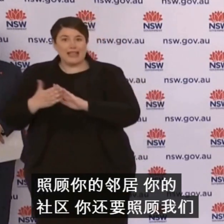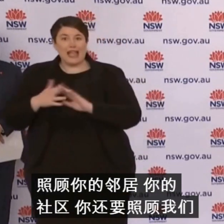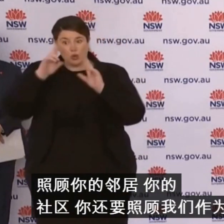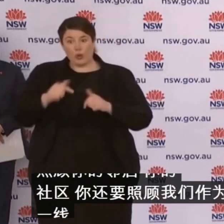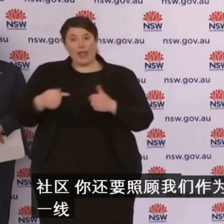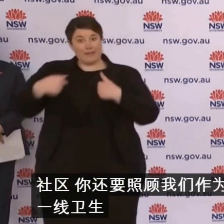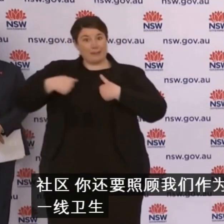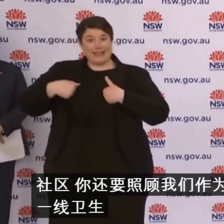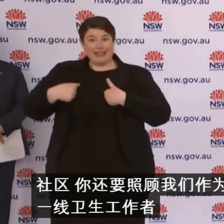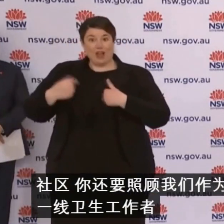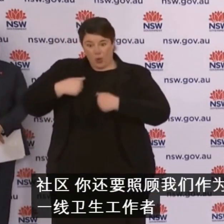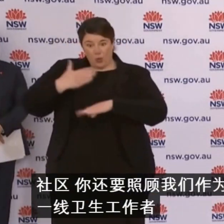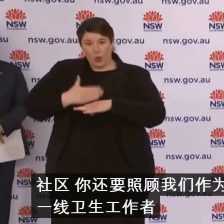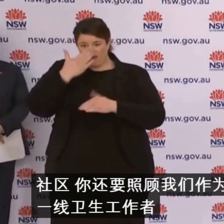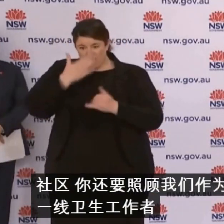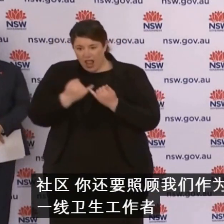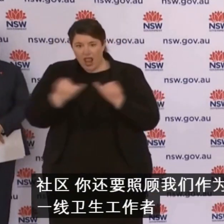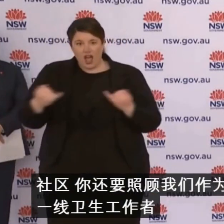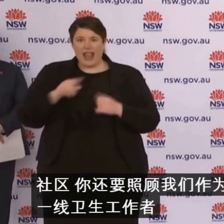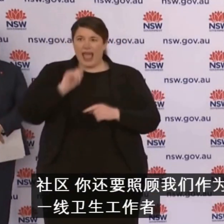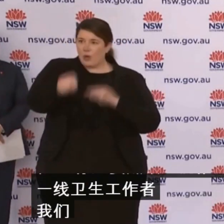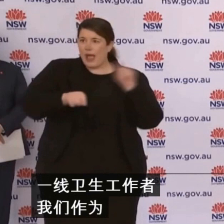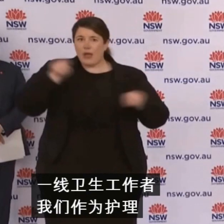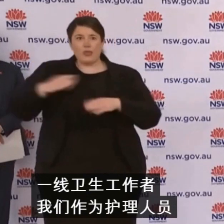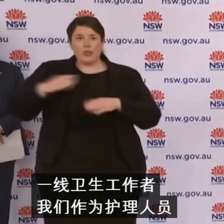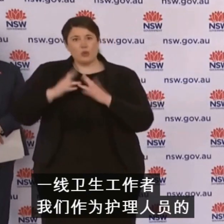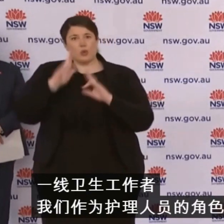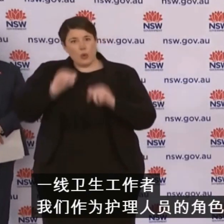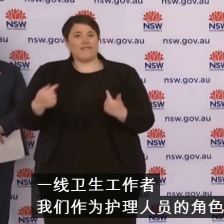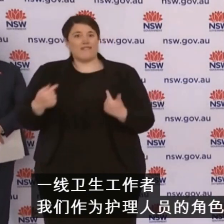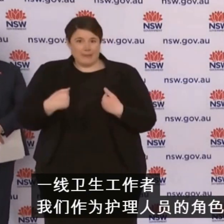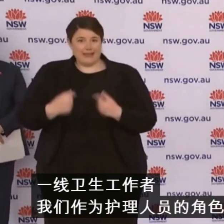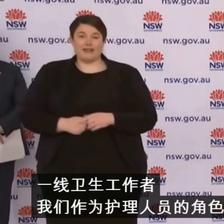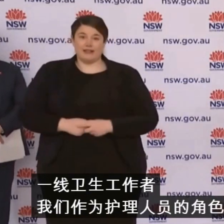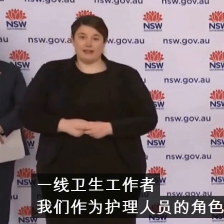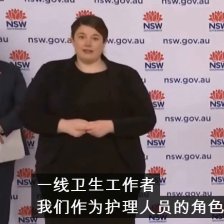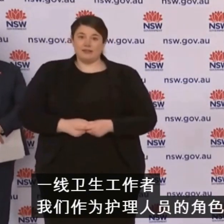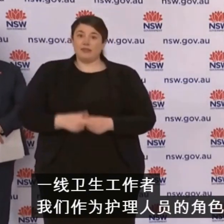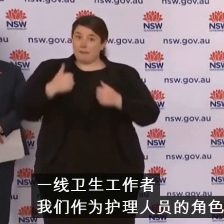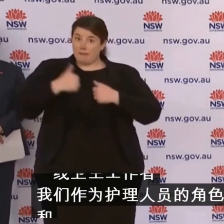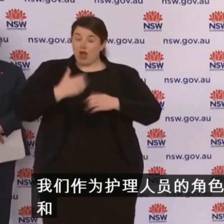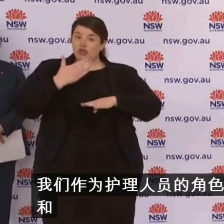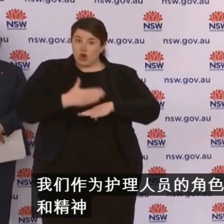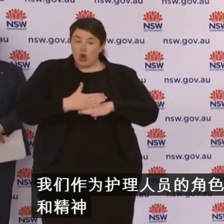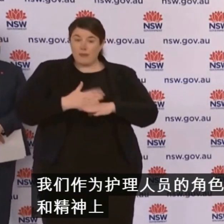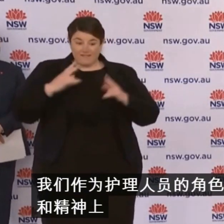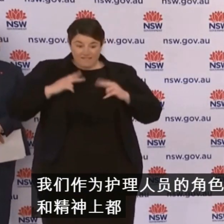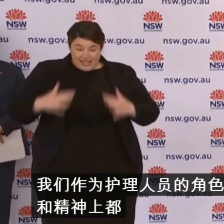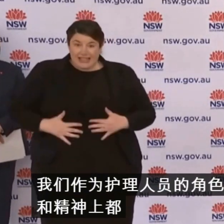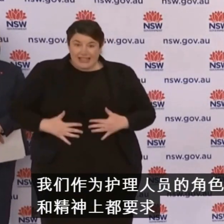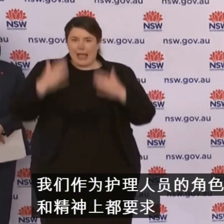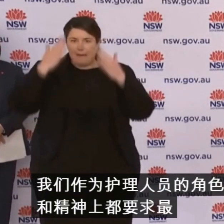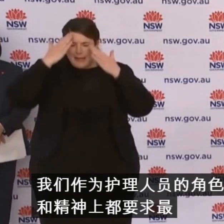us as frontline health workers. Our role as paramedics is physically and mentally